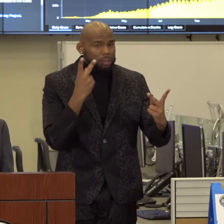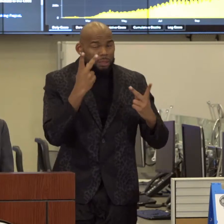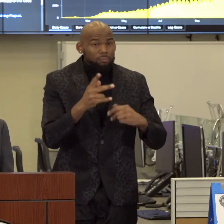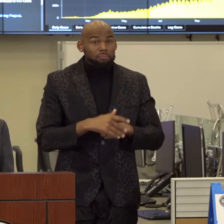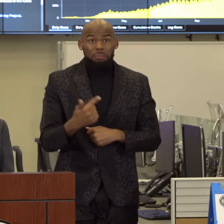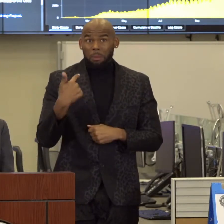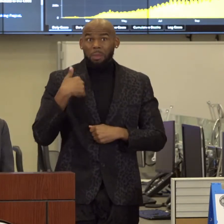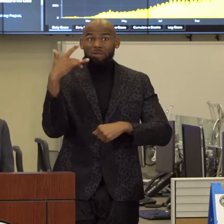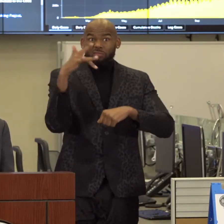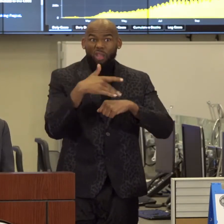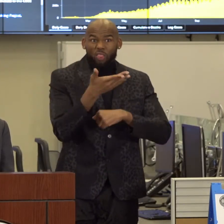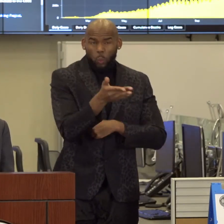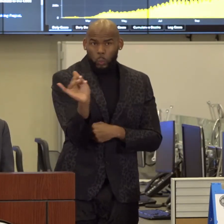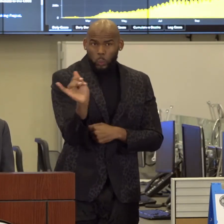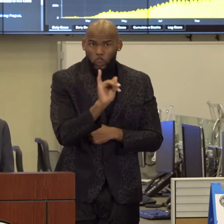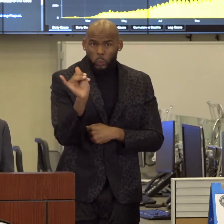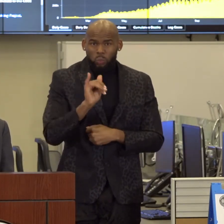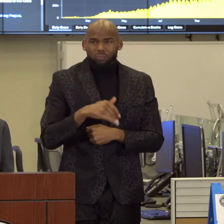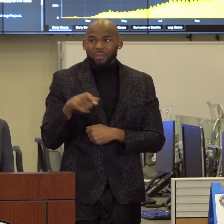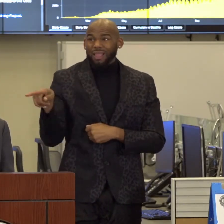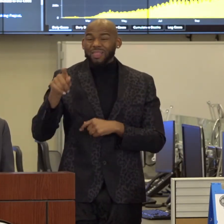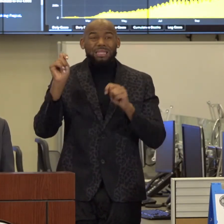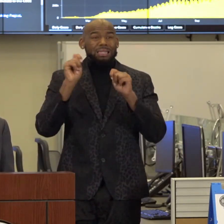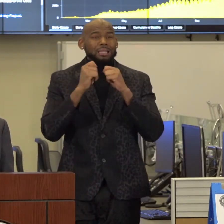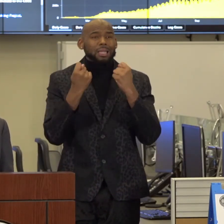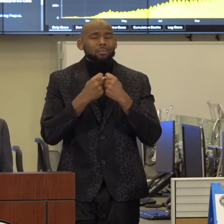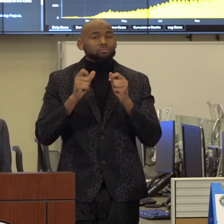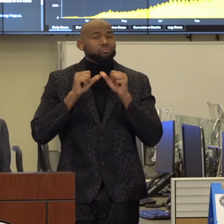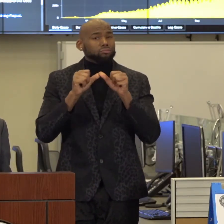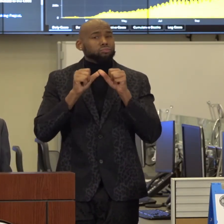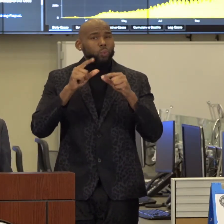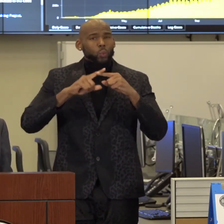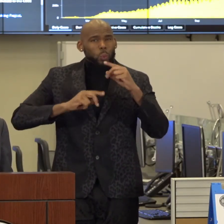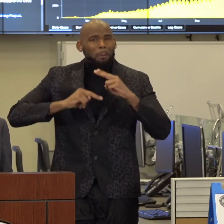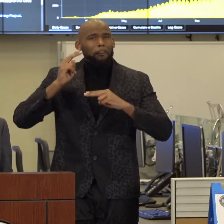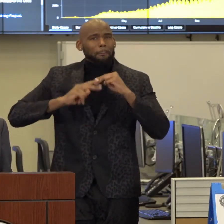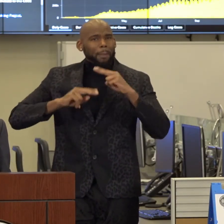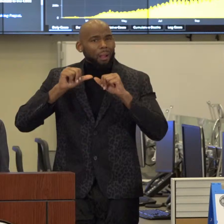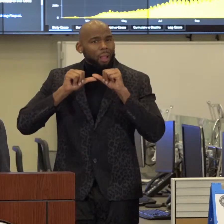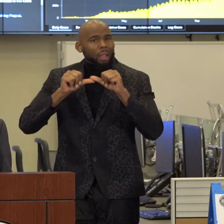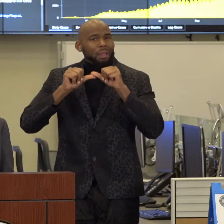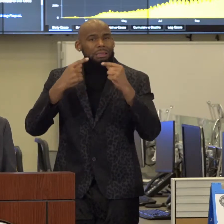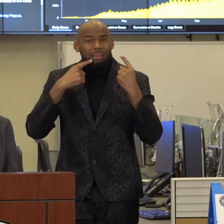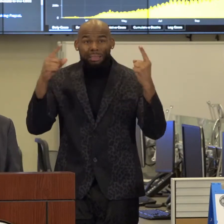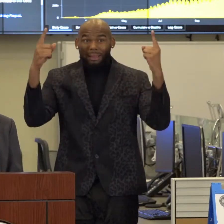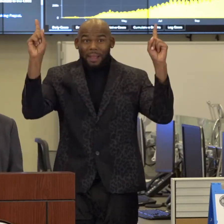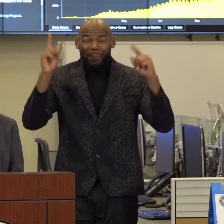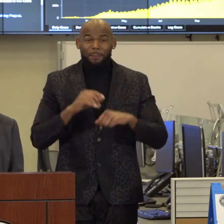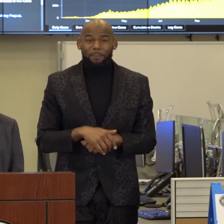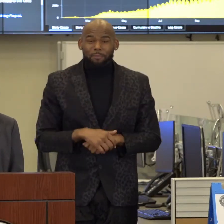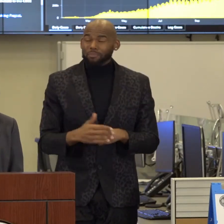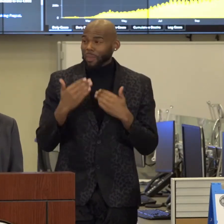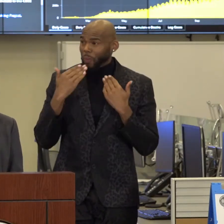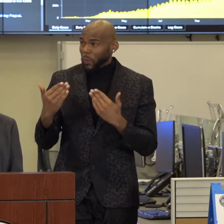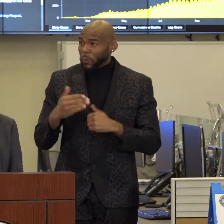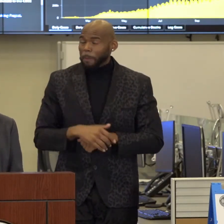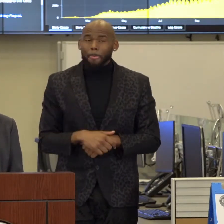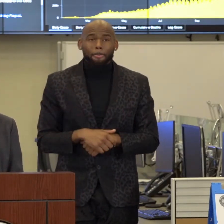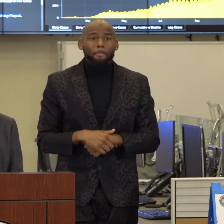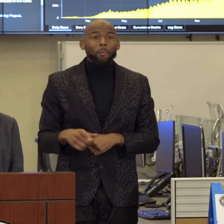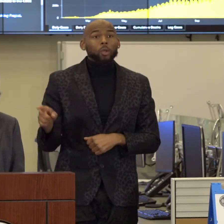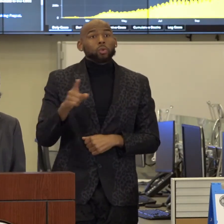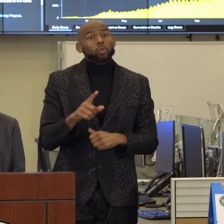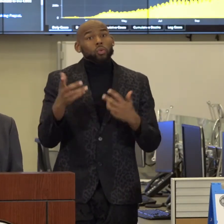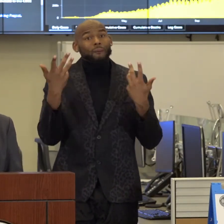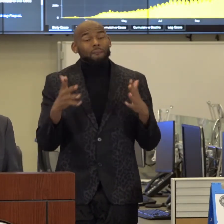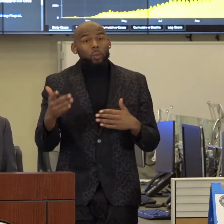have been there as well, and I know that this team will continue to build on their record of success, and I thank them for it. As you all know,